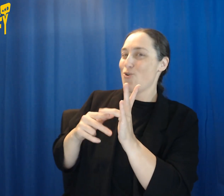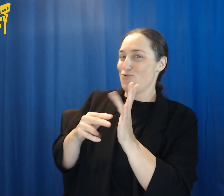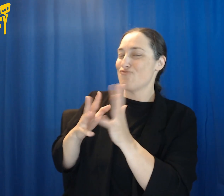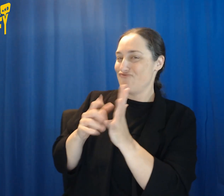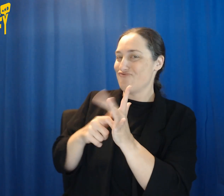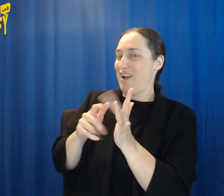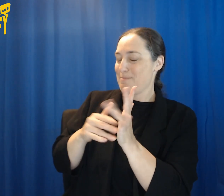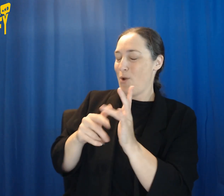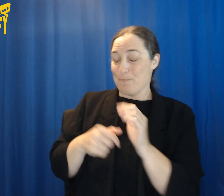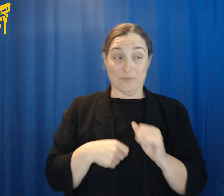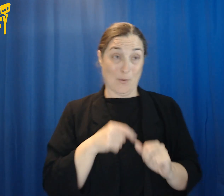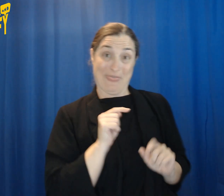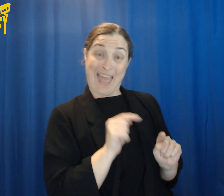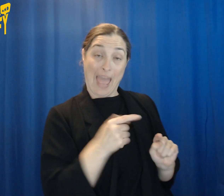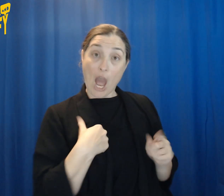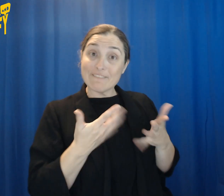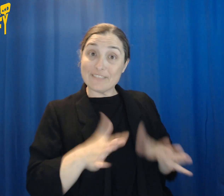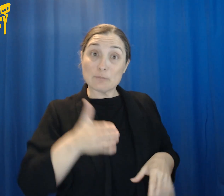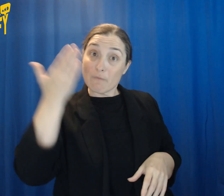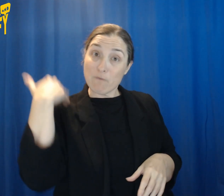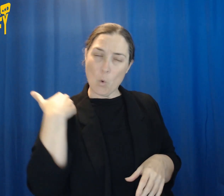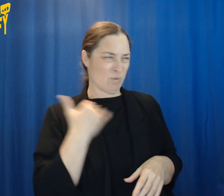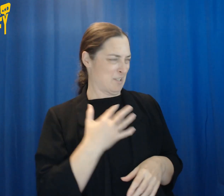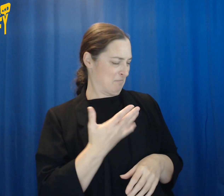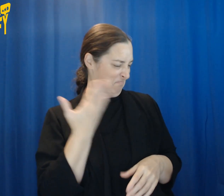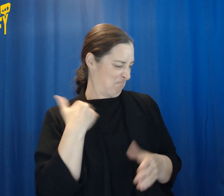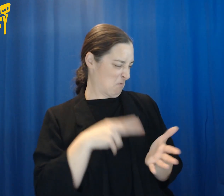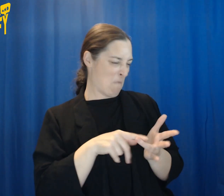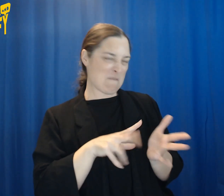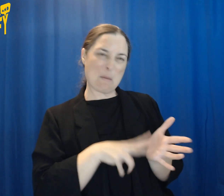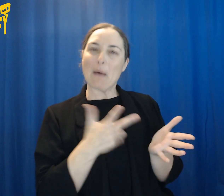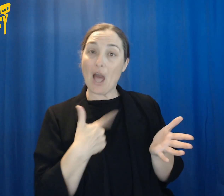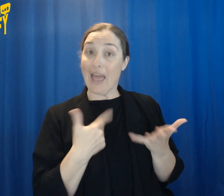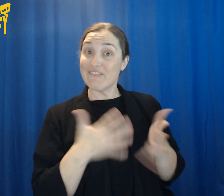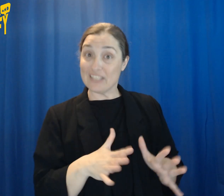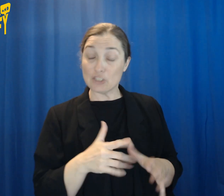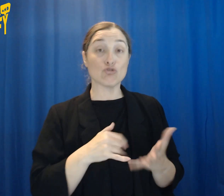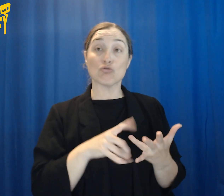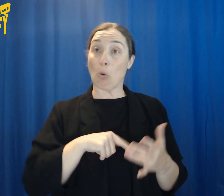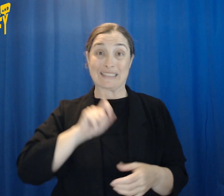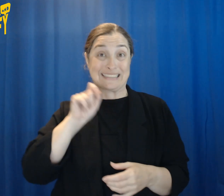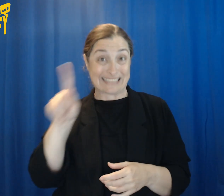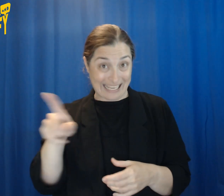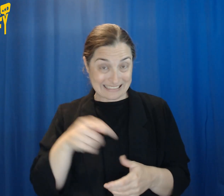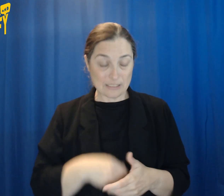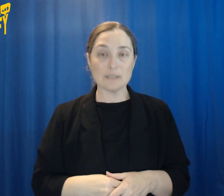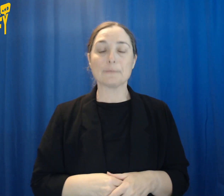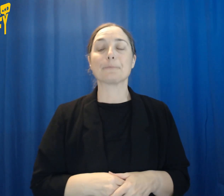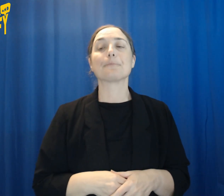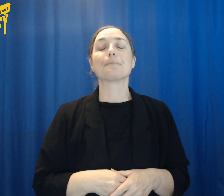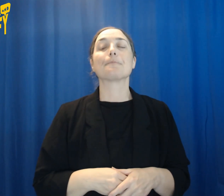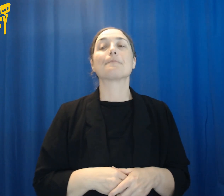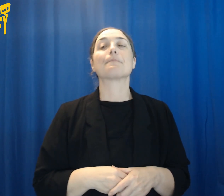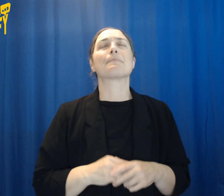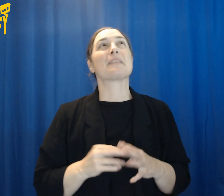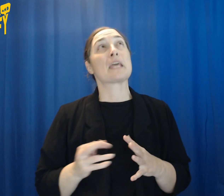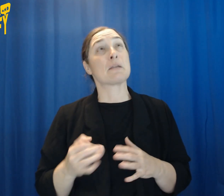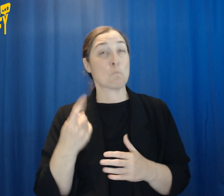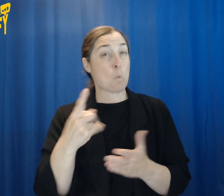about Strange Little Girl, or what would become Strange Little Girl. So I sent him that. And then about a month or so after